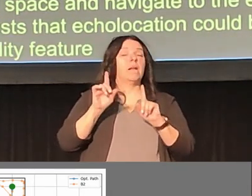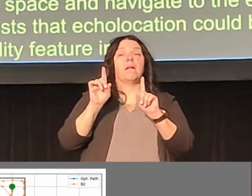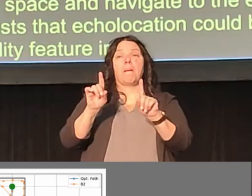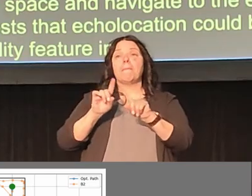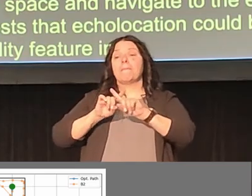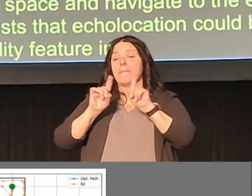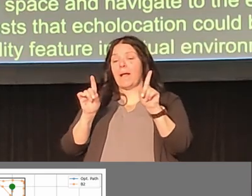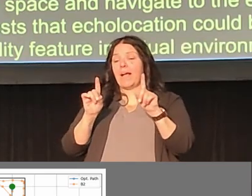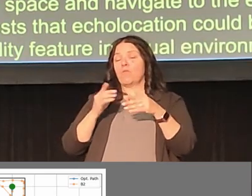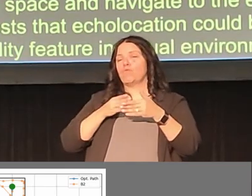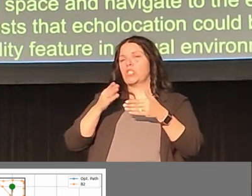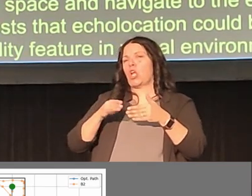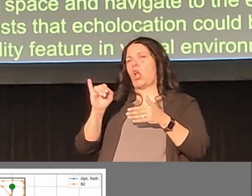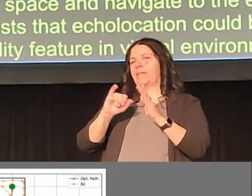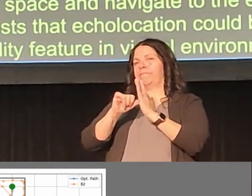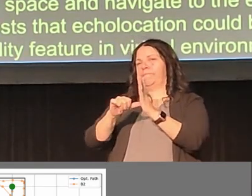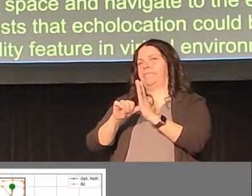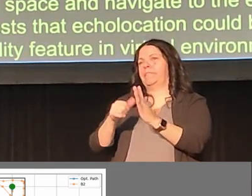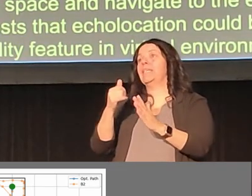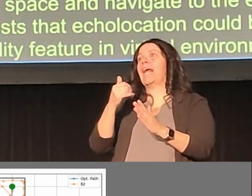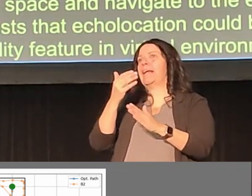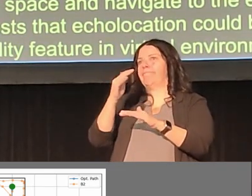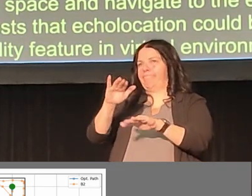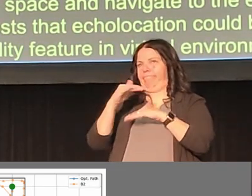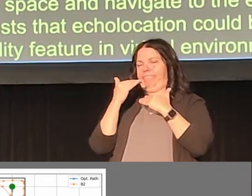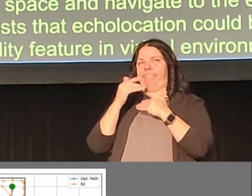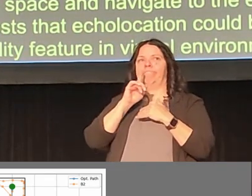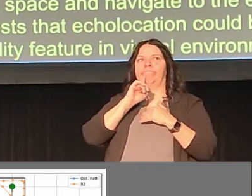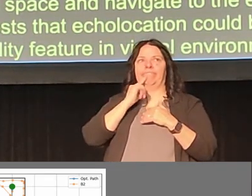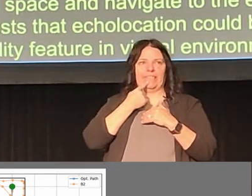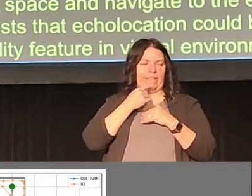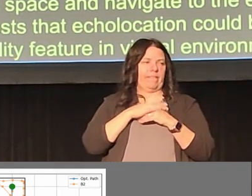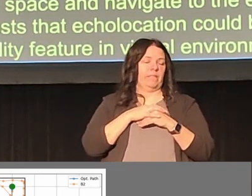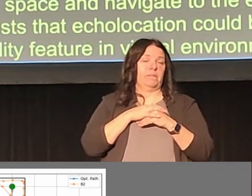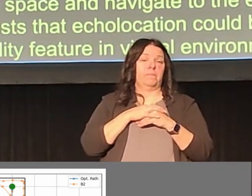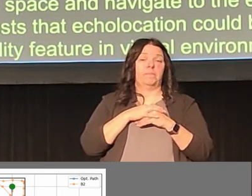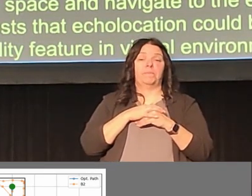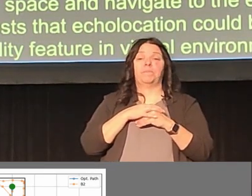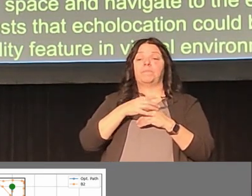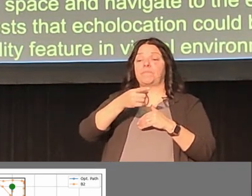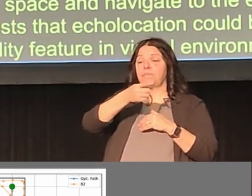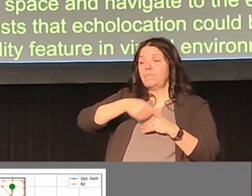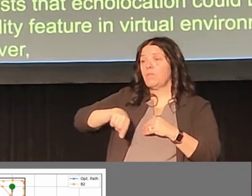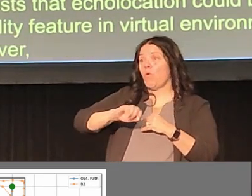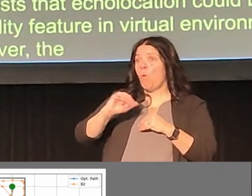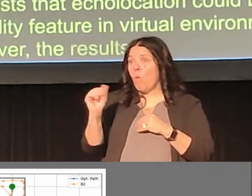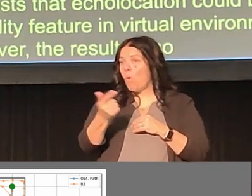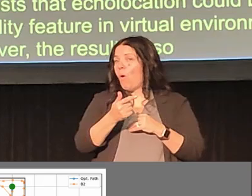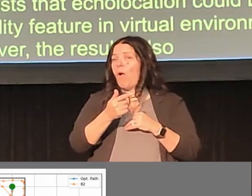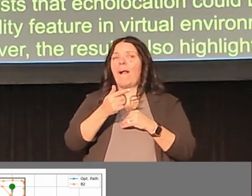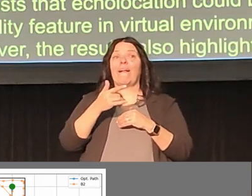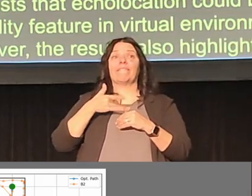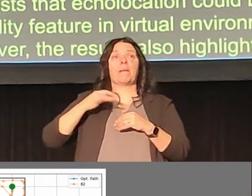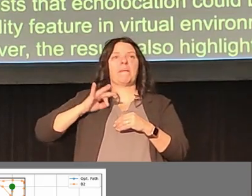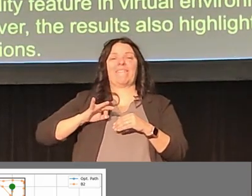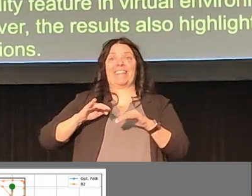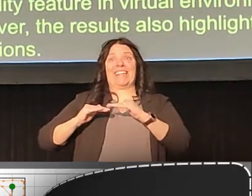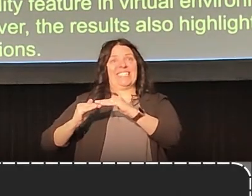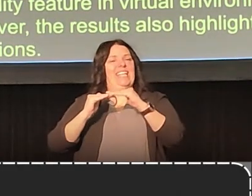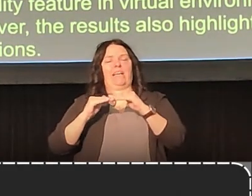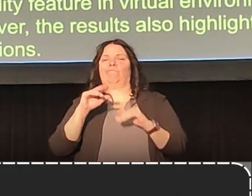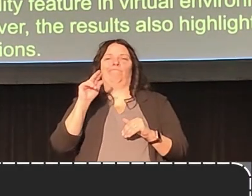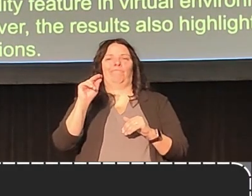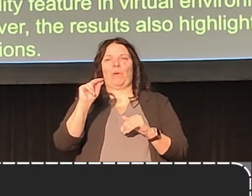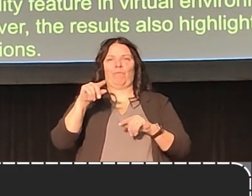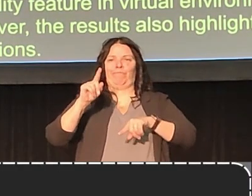However, the results also highlighted significant limitations. Not all participants found the echolocation tool equally useful.